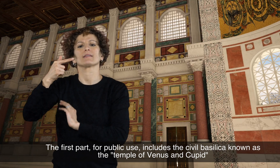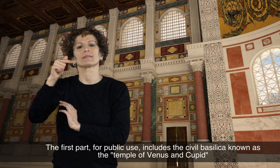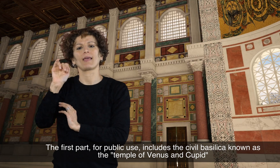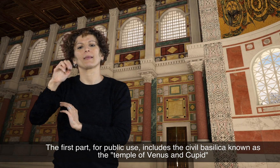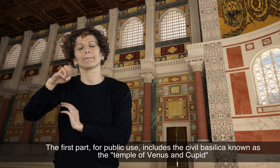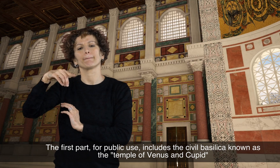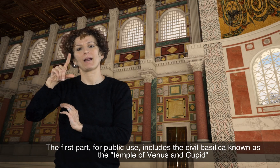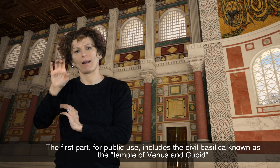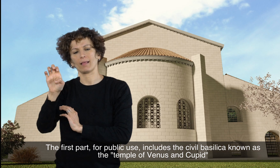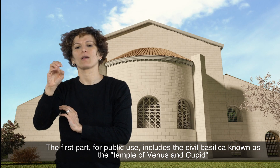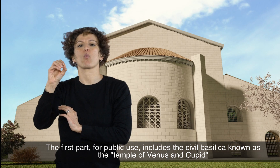of Venus and Cupid.